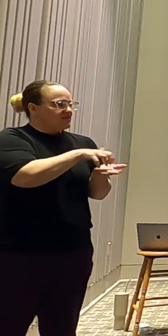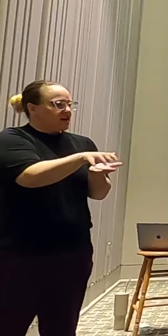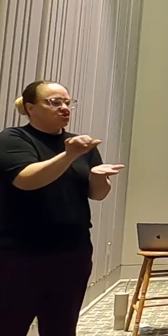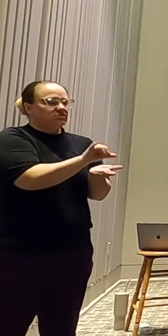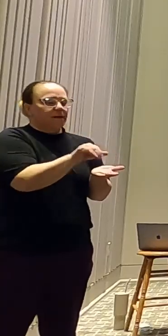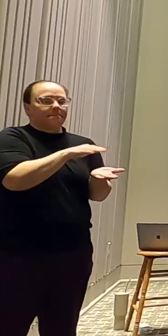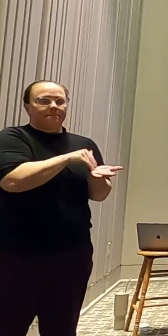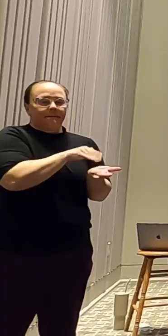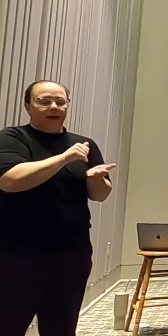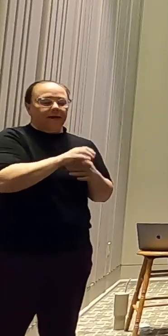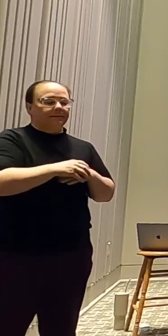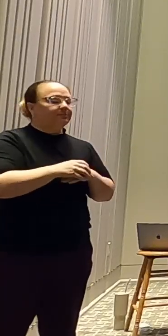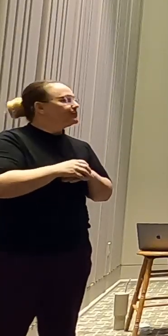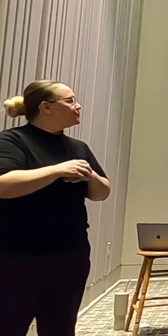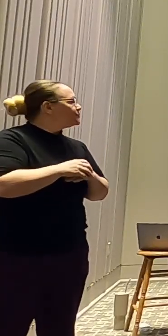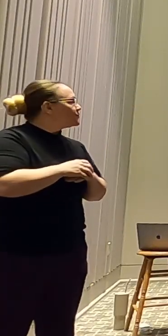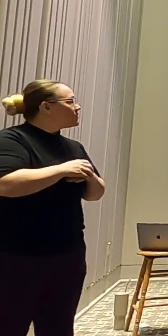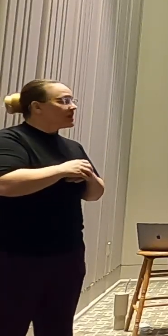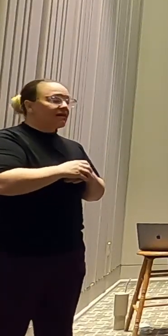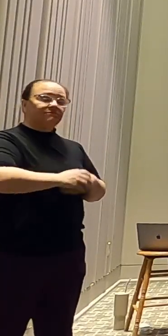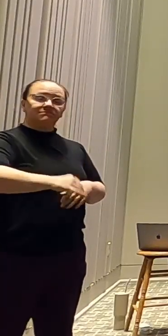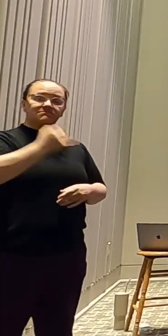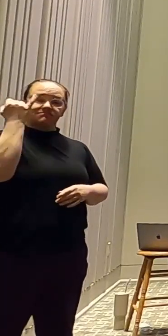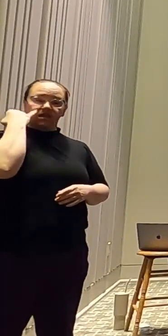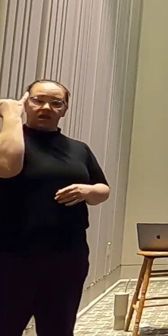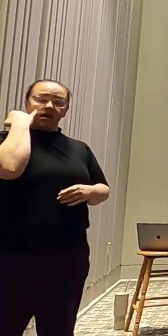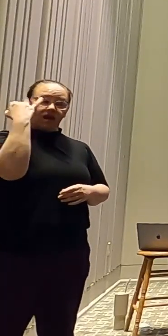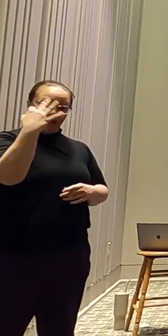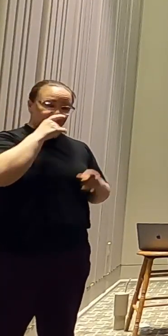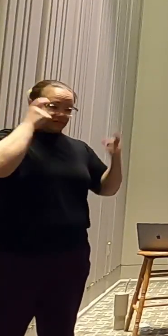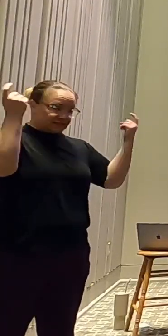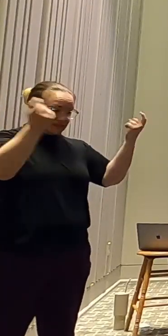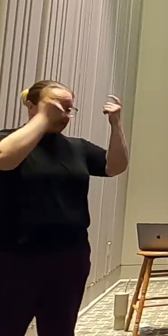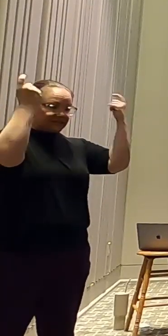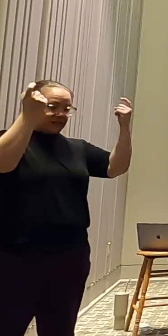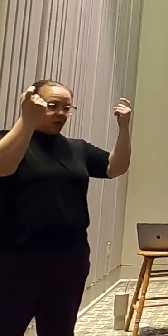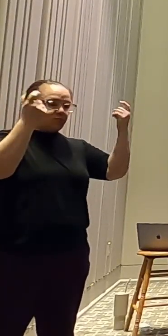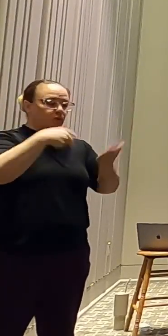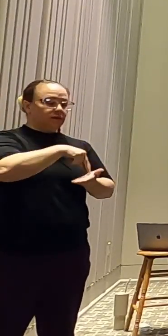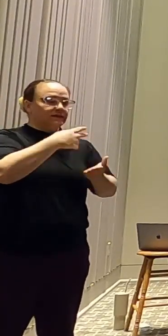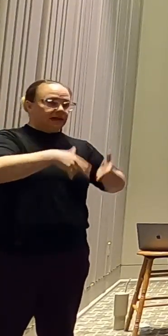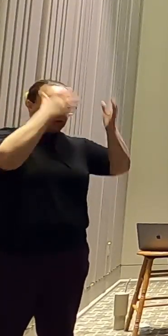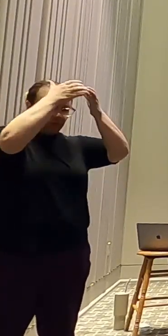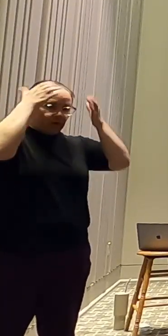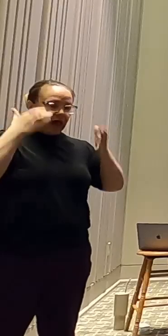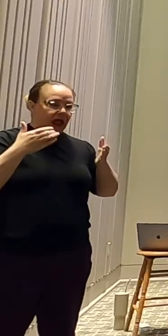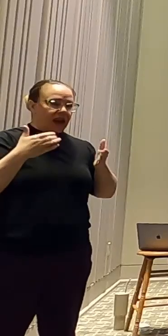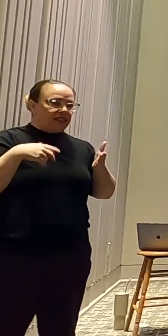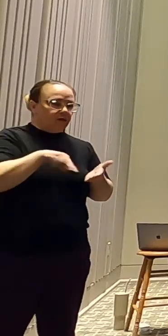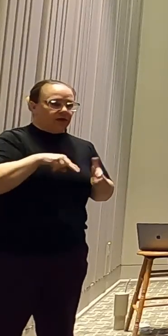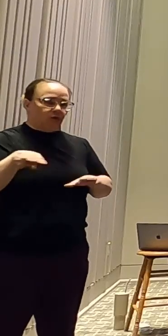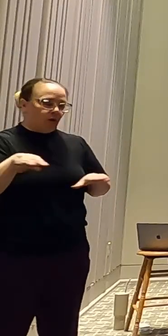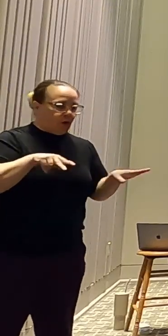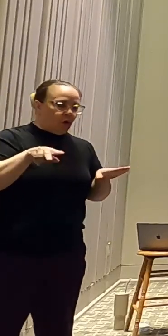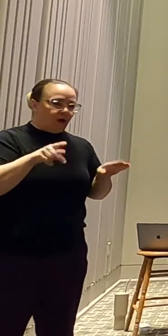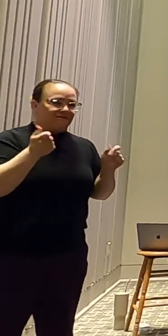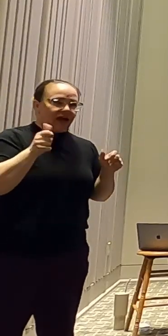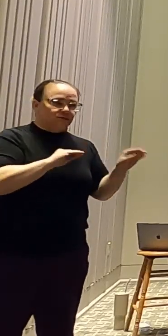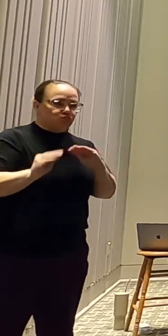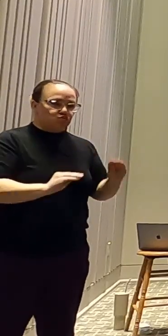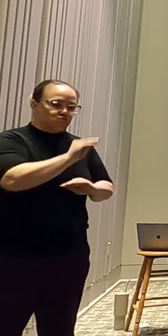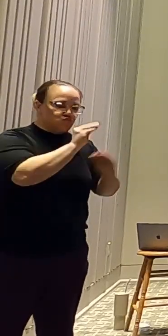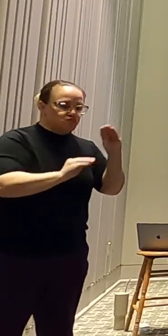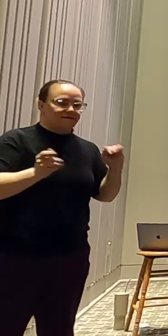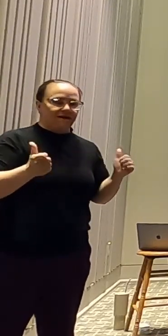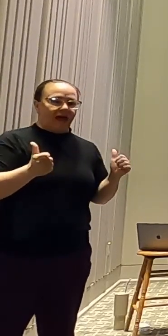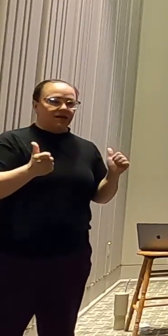in a ceremony, the dancer would wear this mask and dance in quick darting motions, imitating a kingfisher diving for a